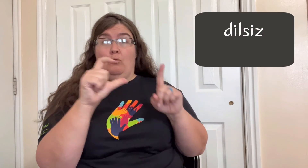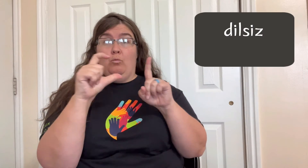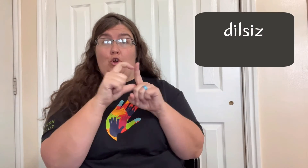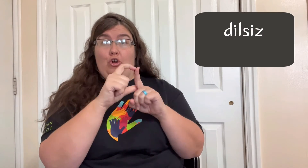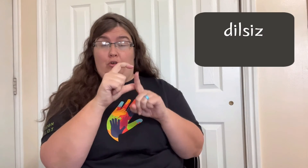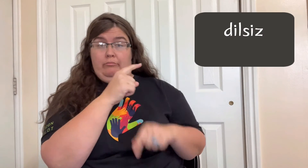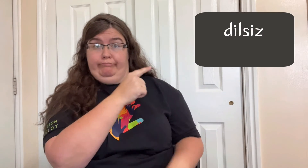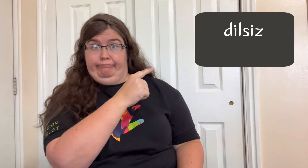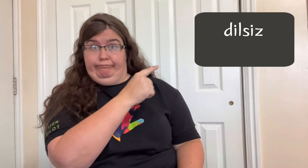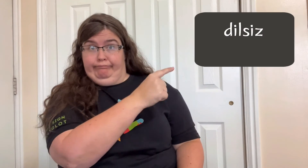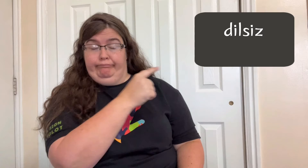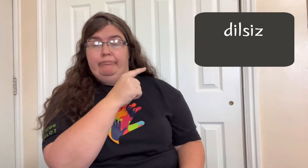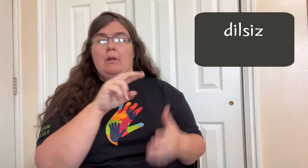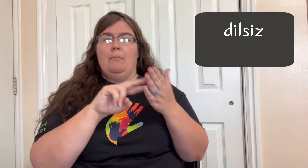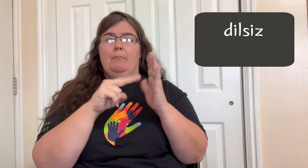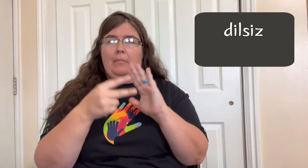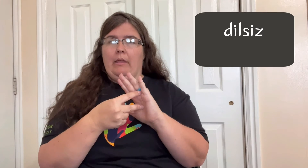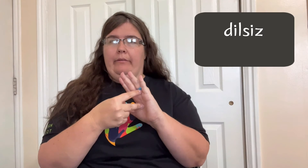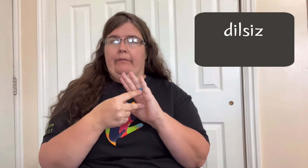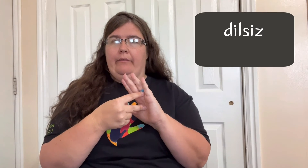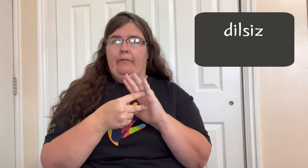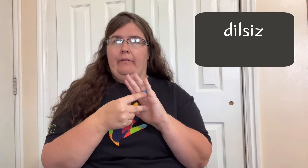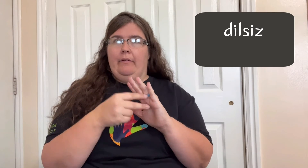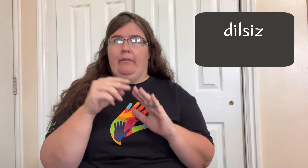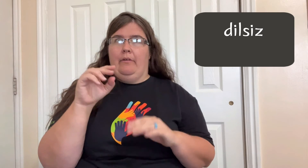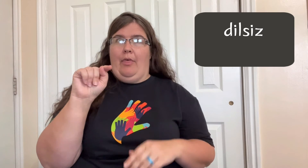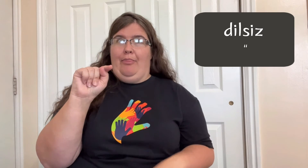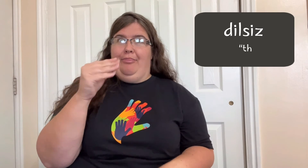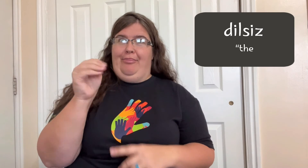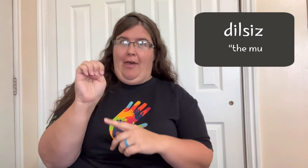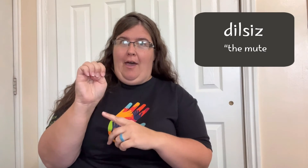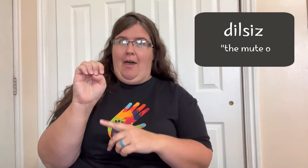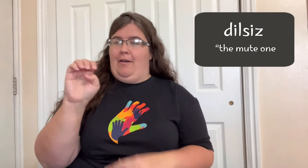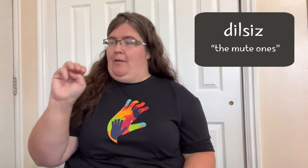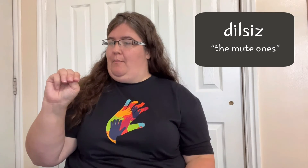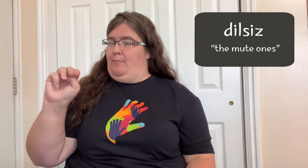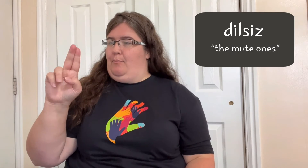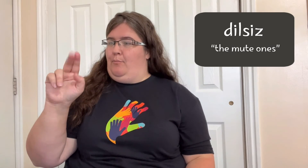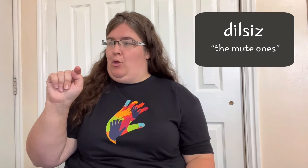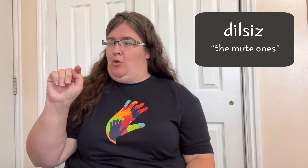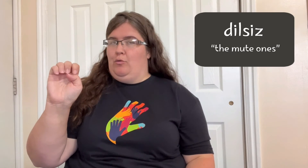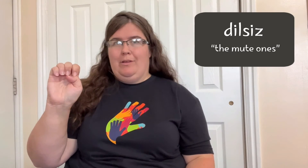essence, dilsiz, the word, means the mute ones.